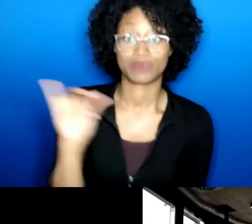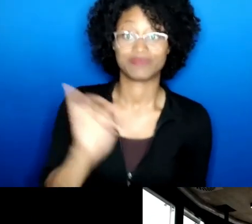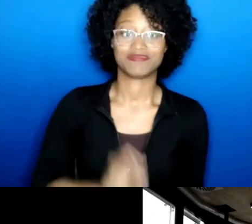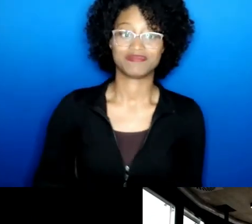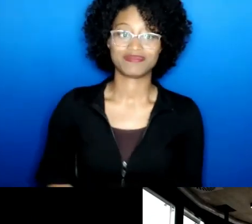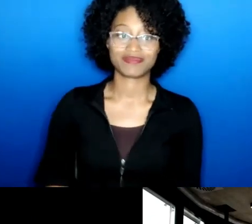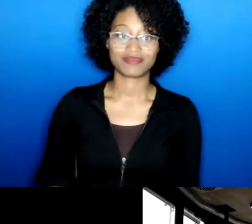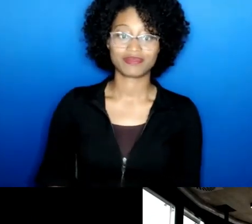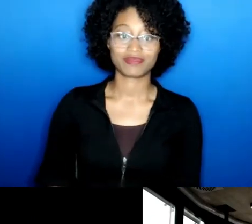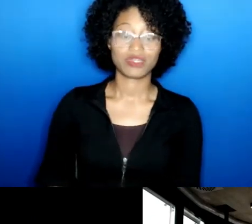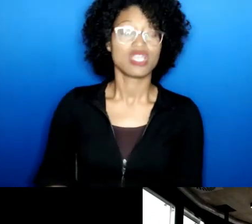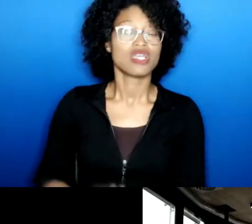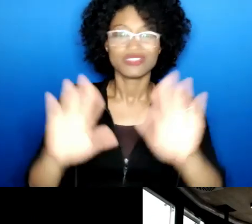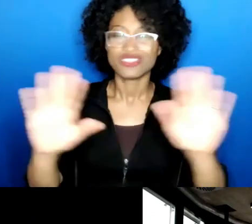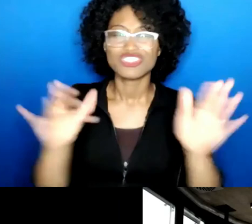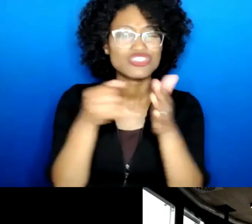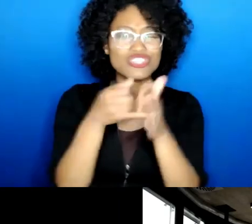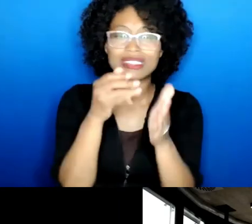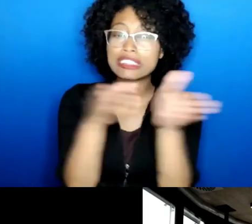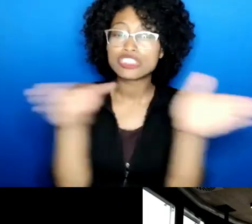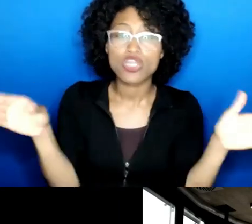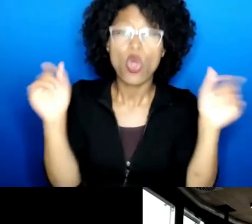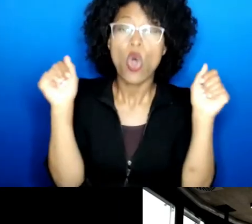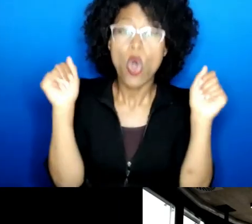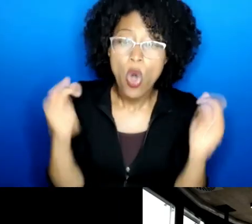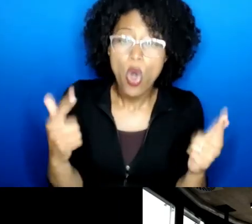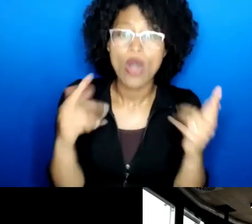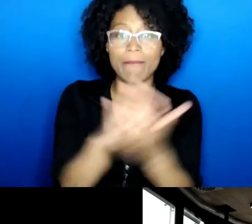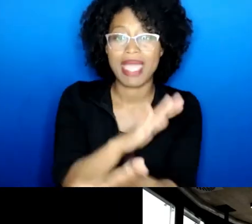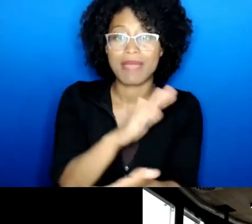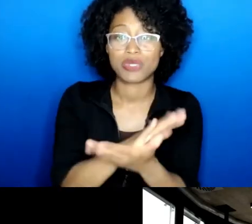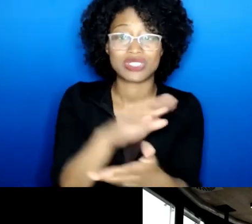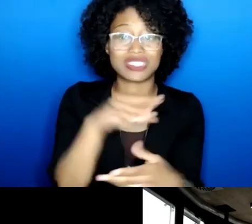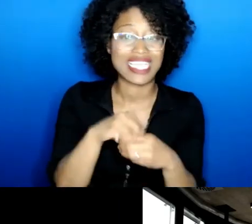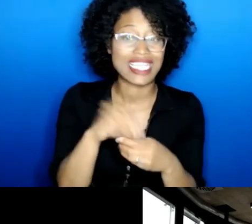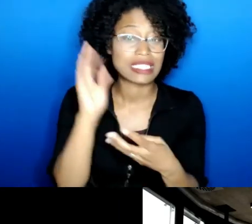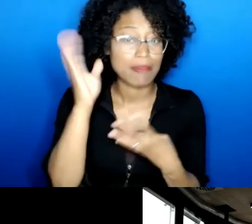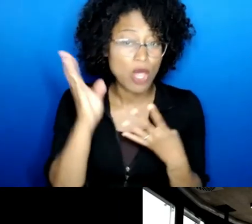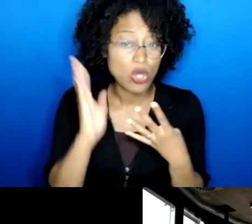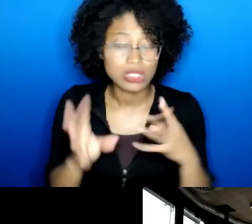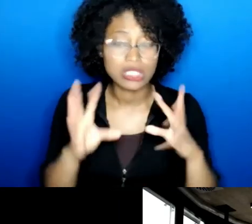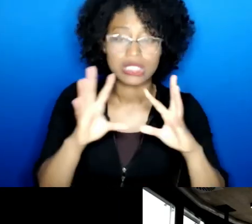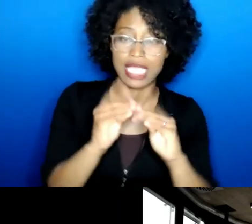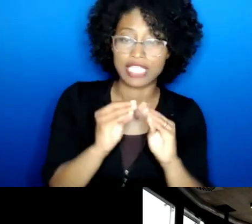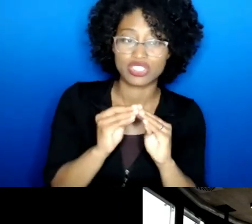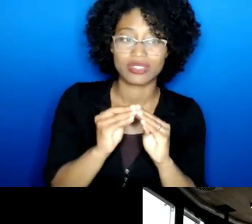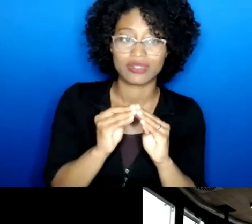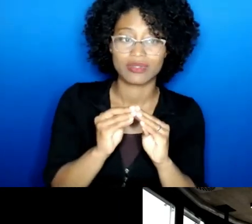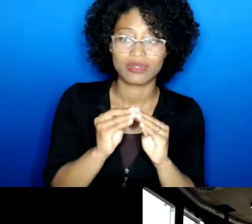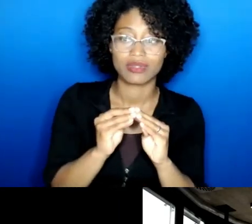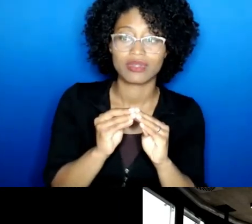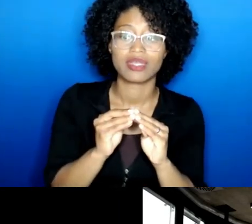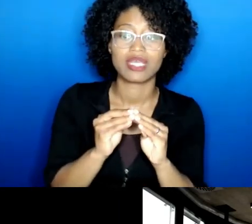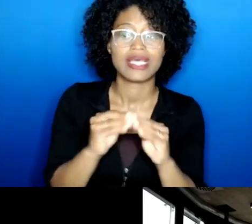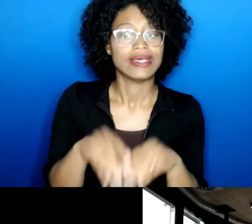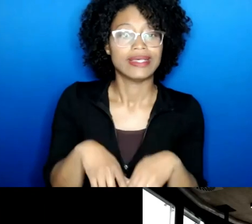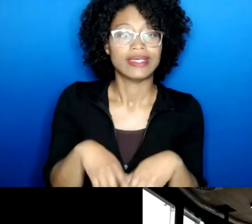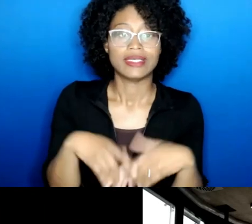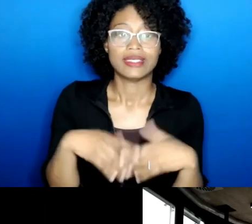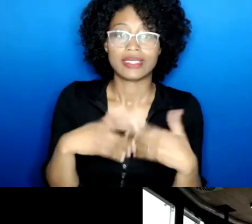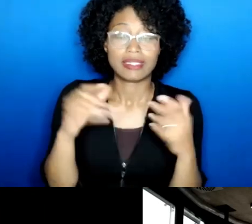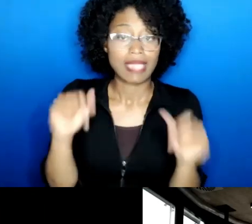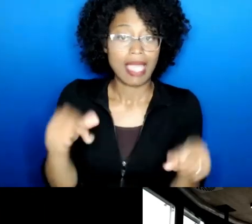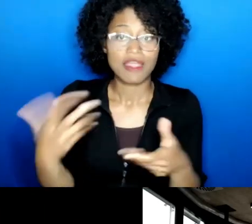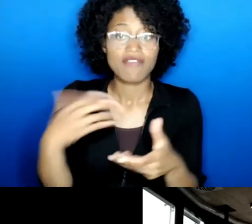All papers in symposia sessions can also be part of